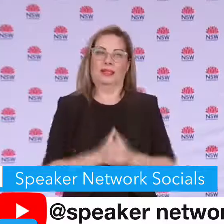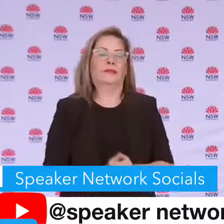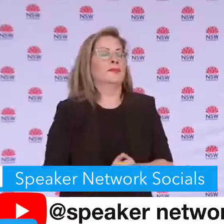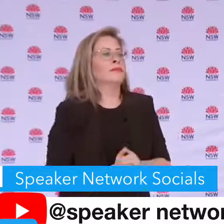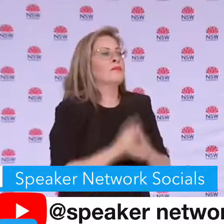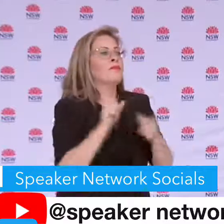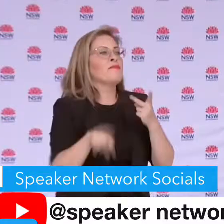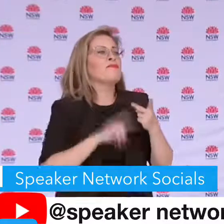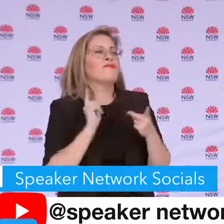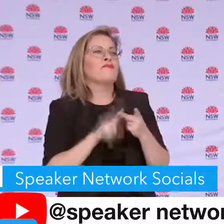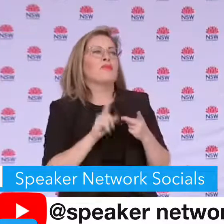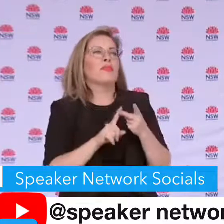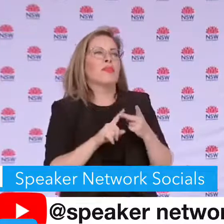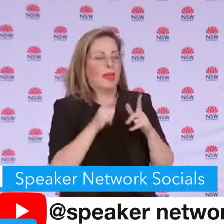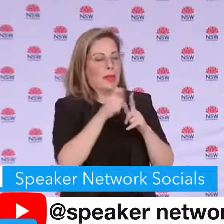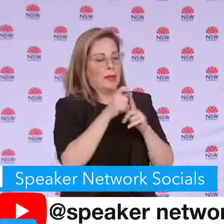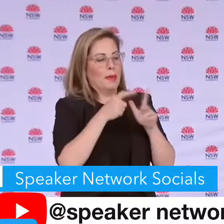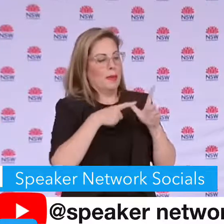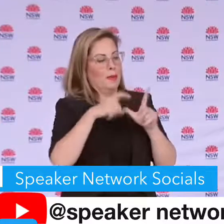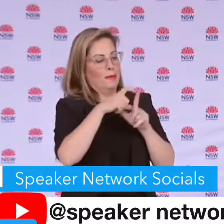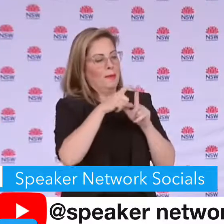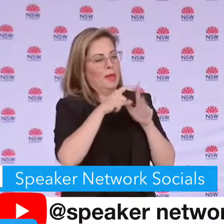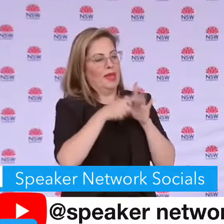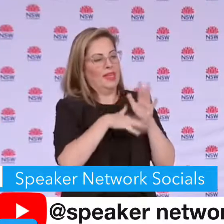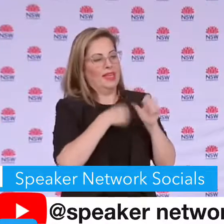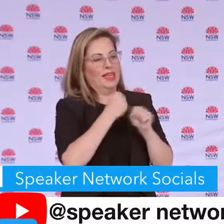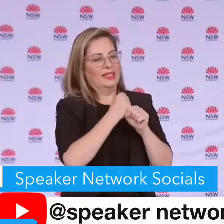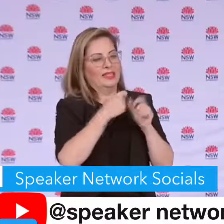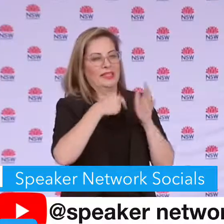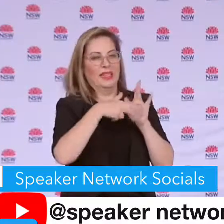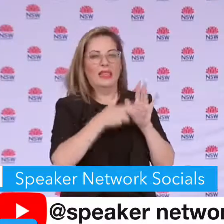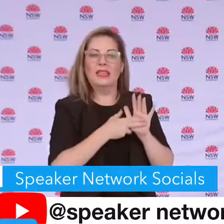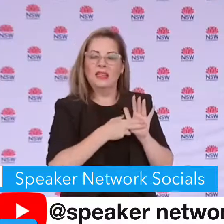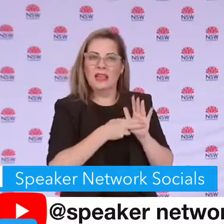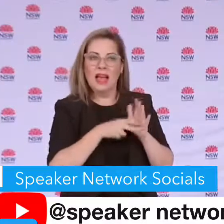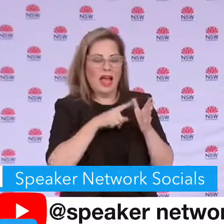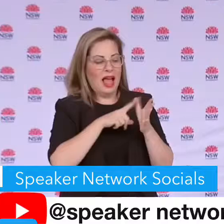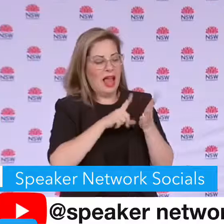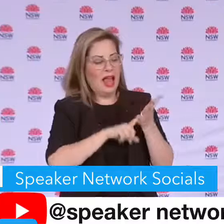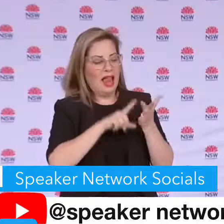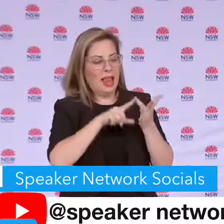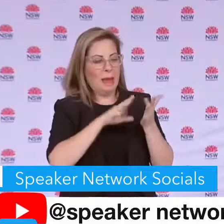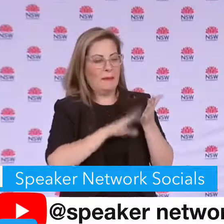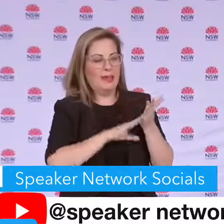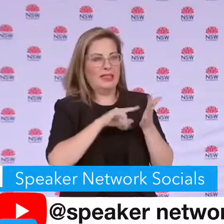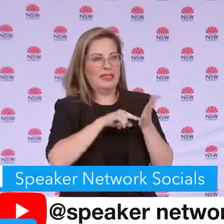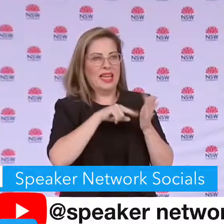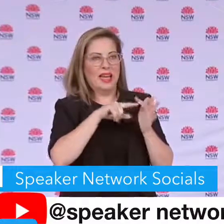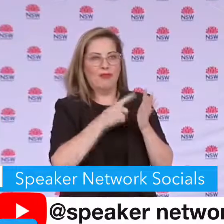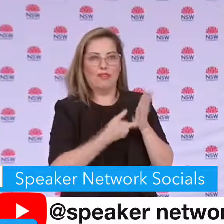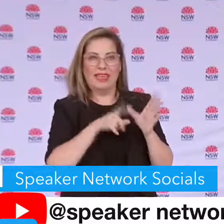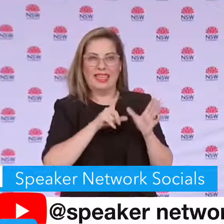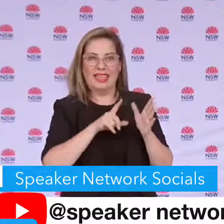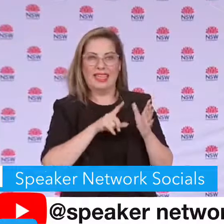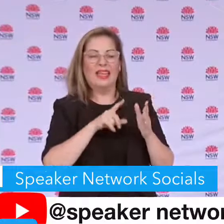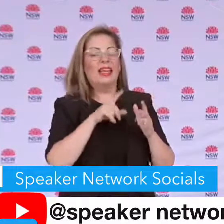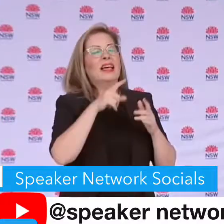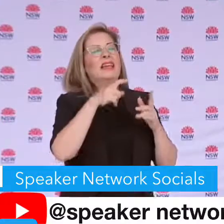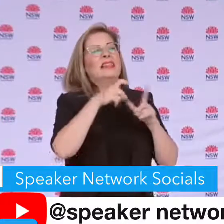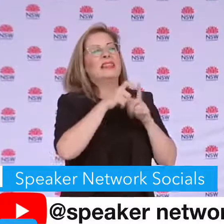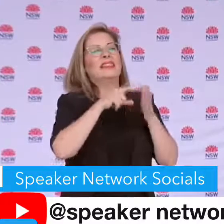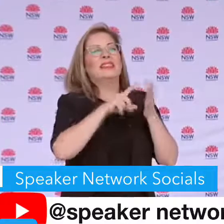Paddington Alimentary Deli and Cafe in Hopetown Street, Paddington, from